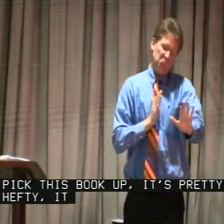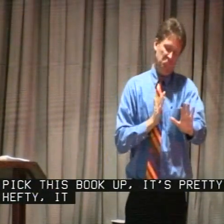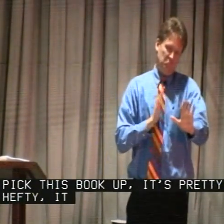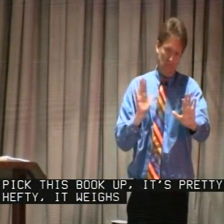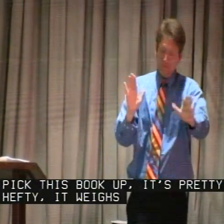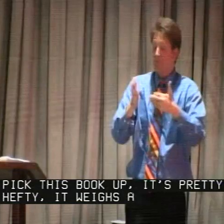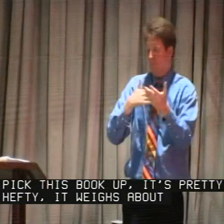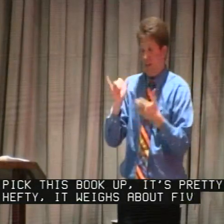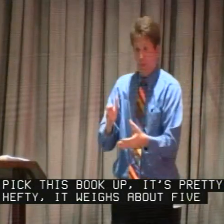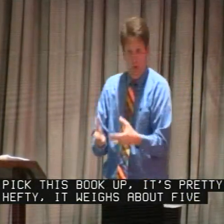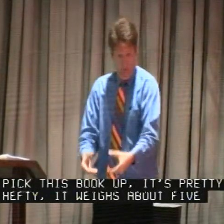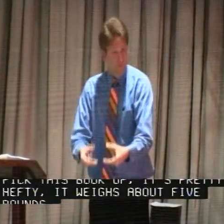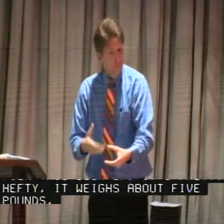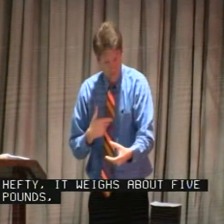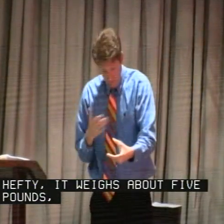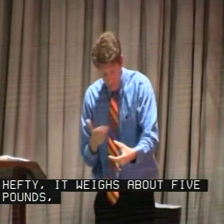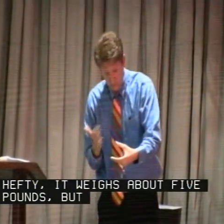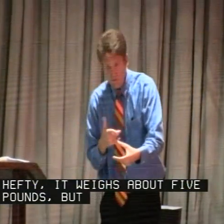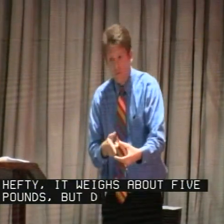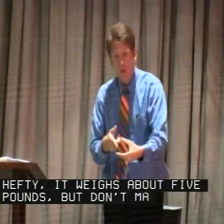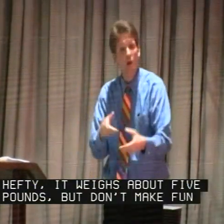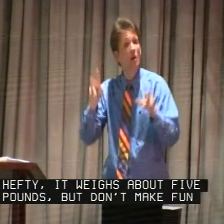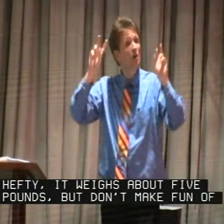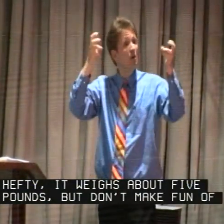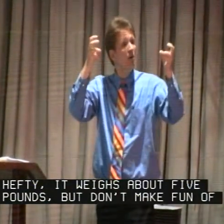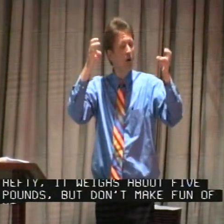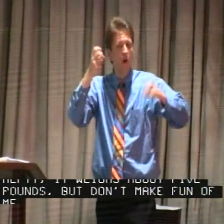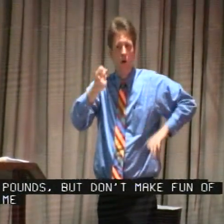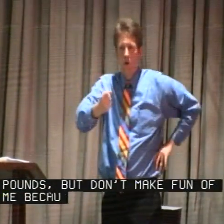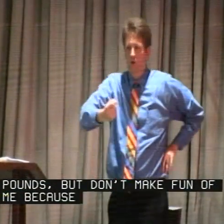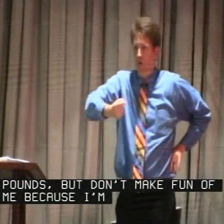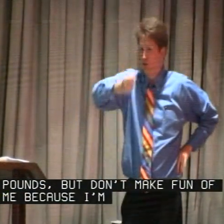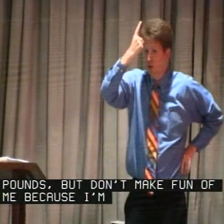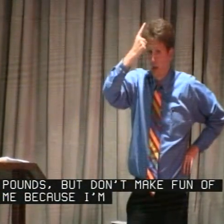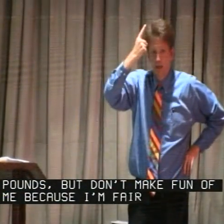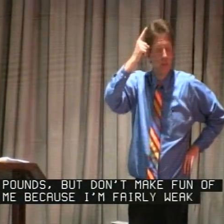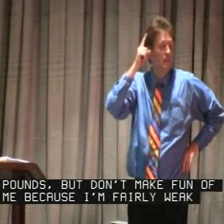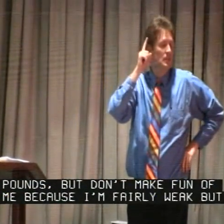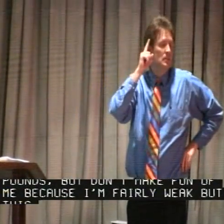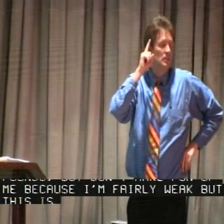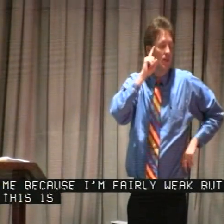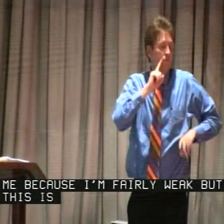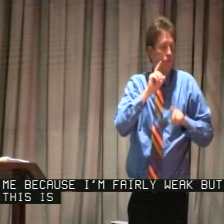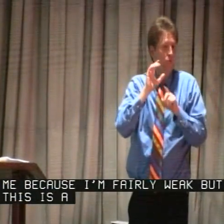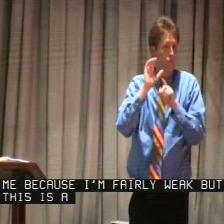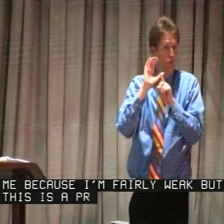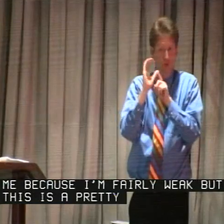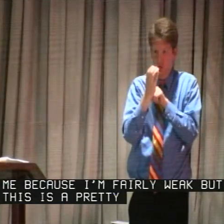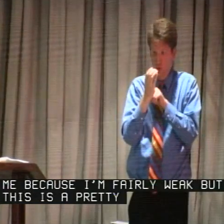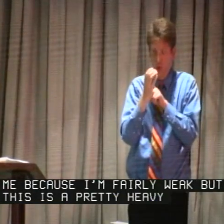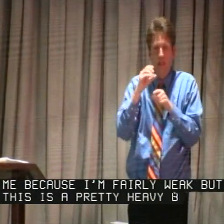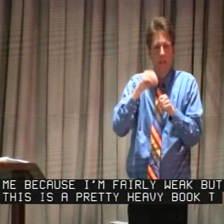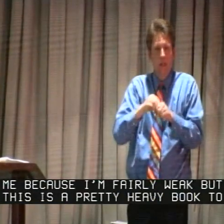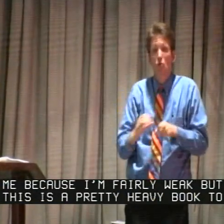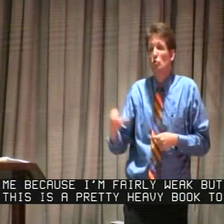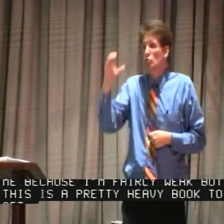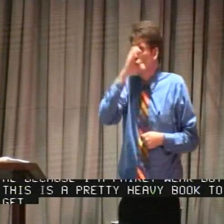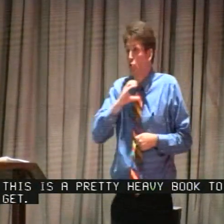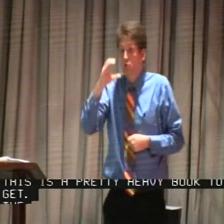because I'm fairly weak, but this is a pretty heavy book. But yet, the way he defines deaf people